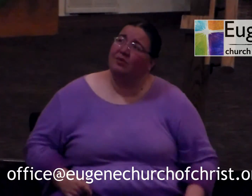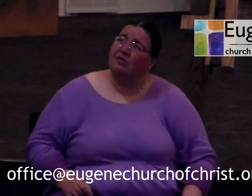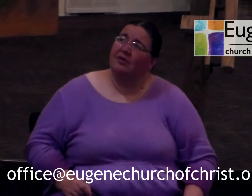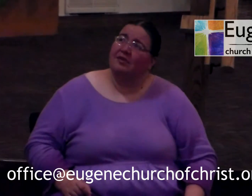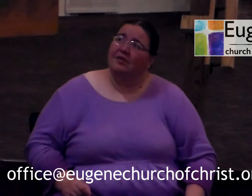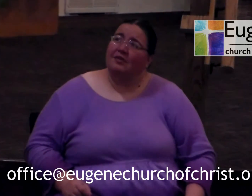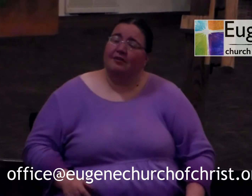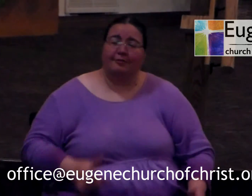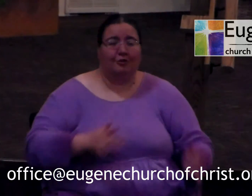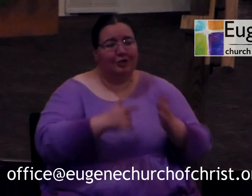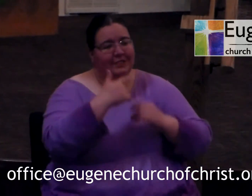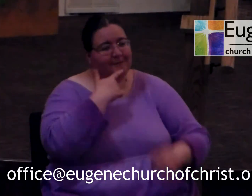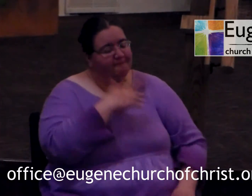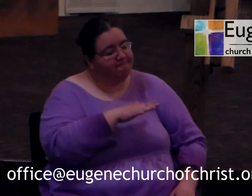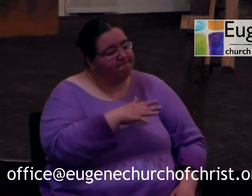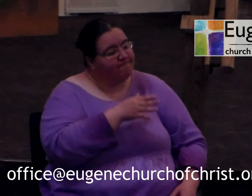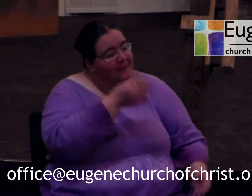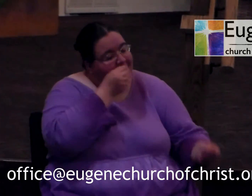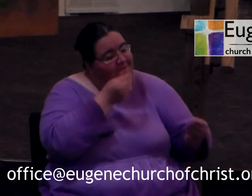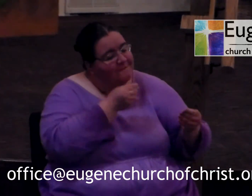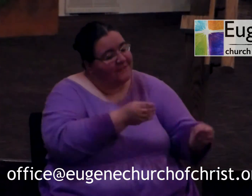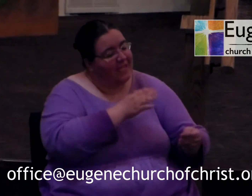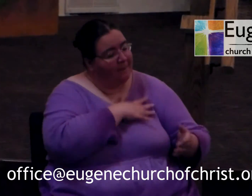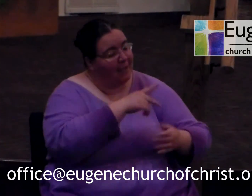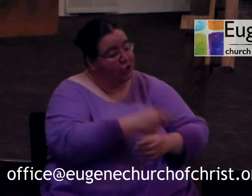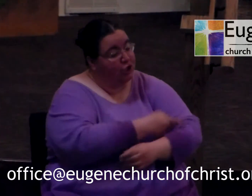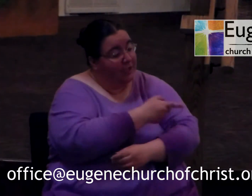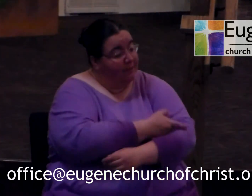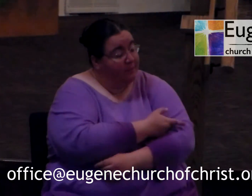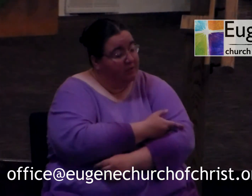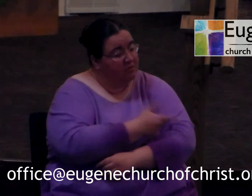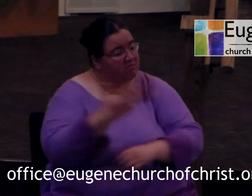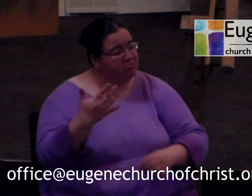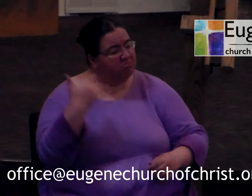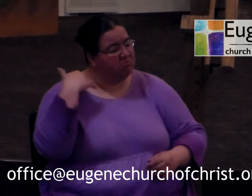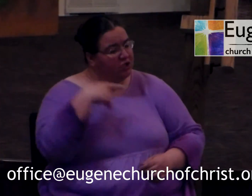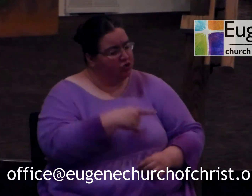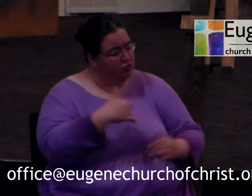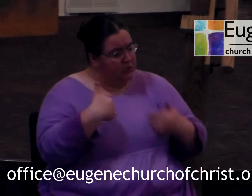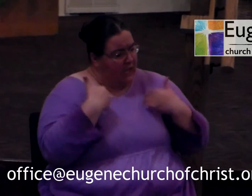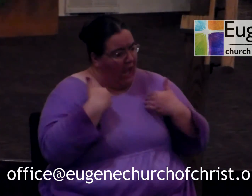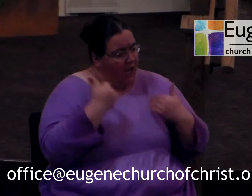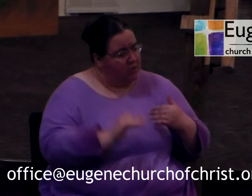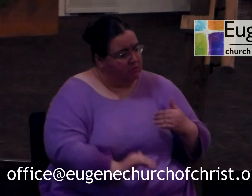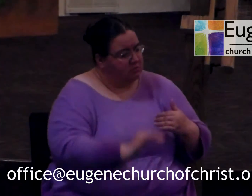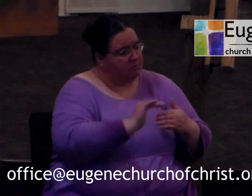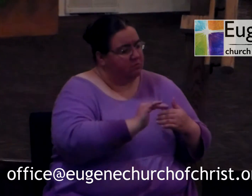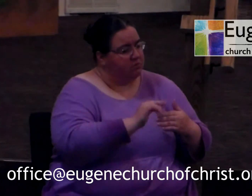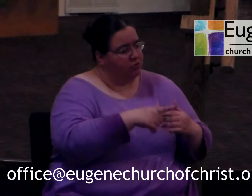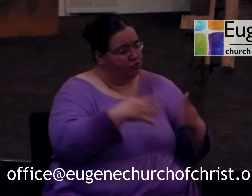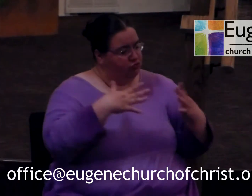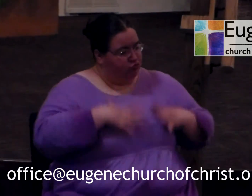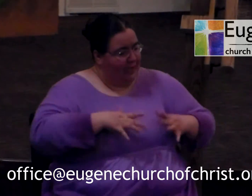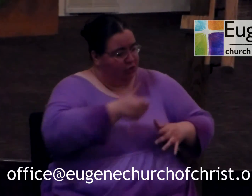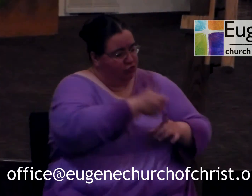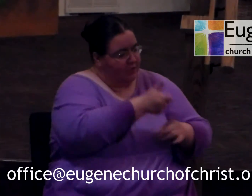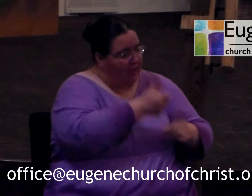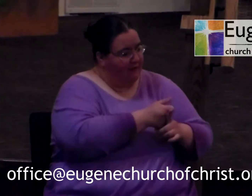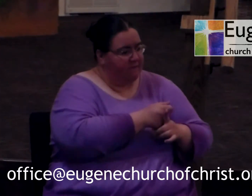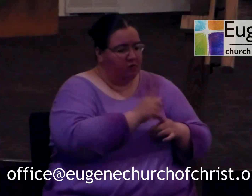said, feed my sheep. I tell you the truth, when you were younger, you dressed yourself and went where you wanted. But when you are old, you will stretch out your hands, and